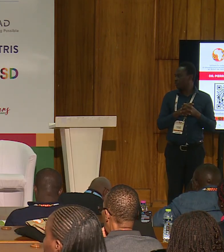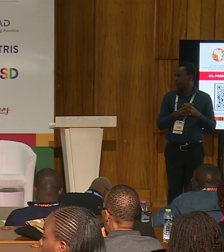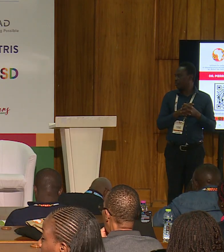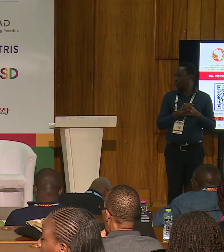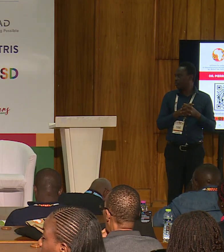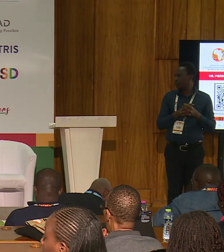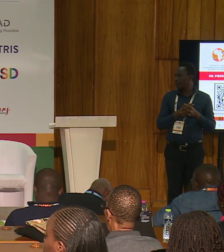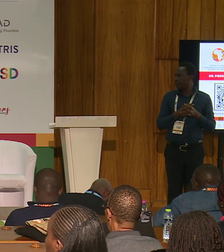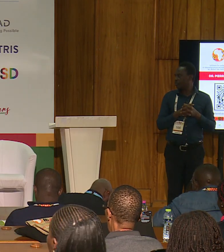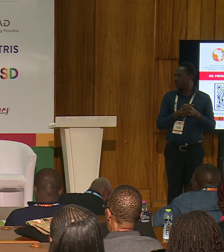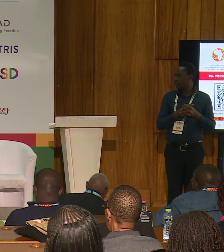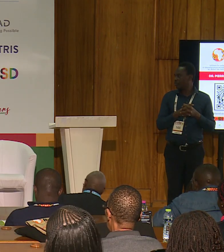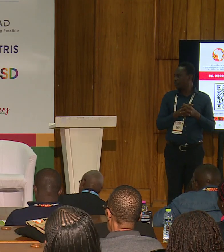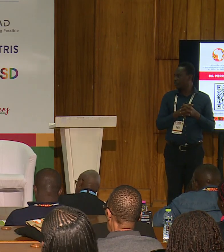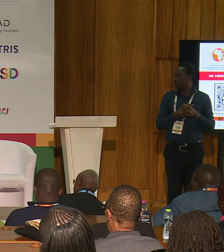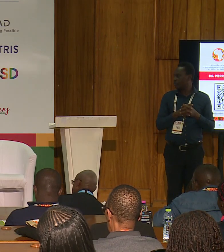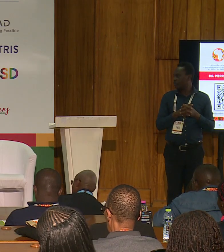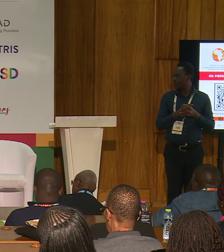Ça, c'est la fin de la session.